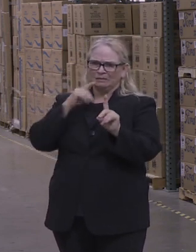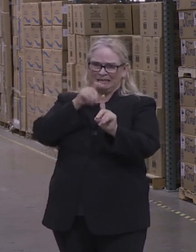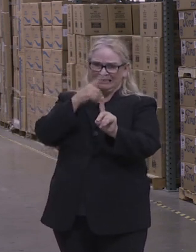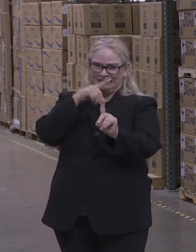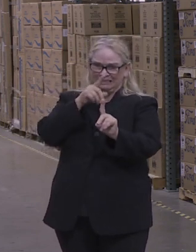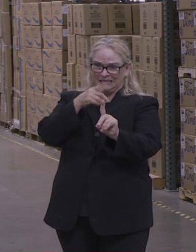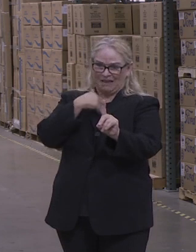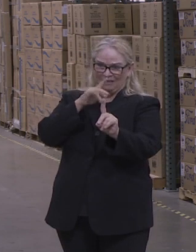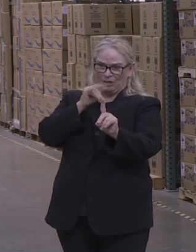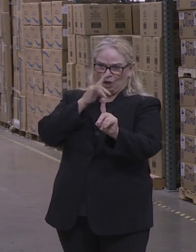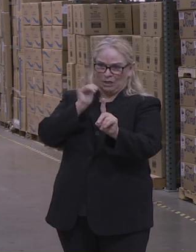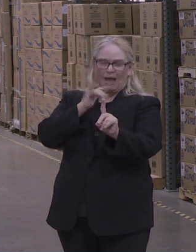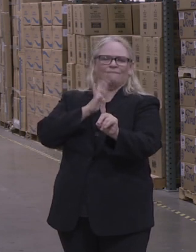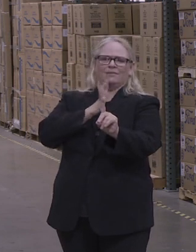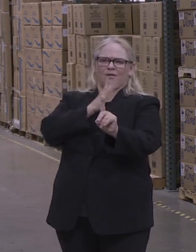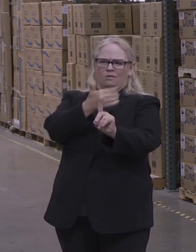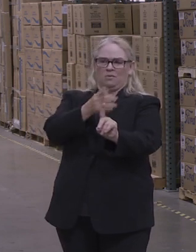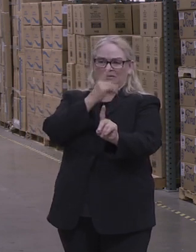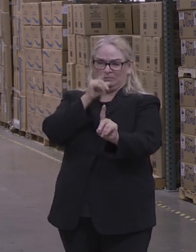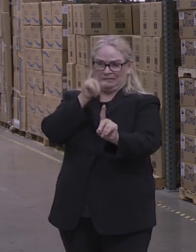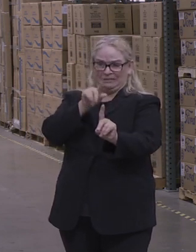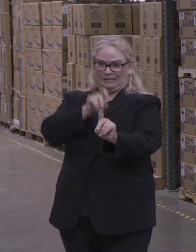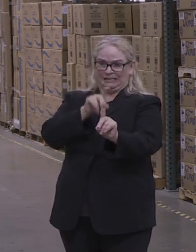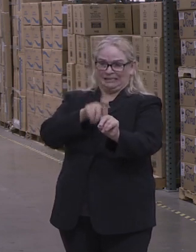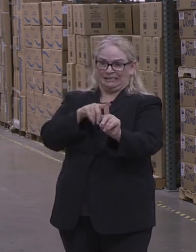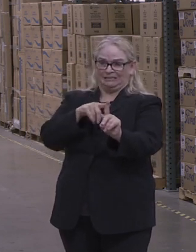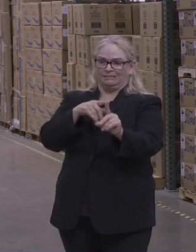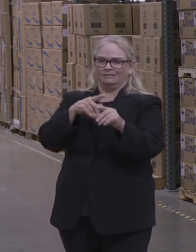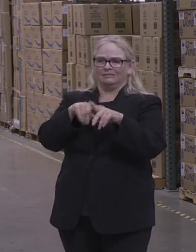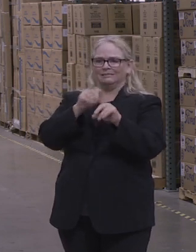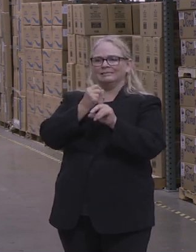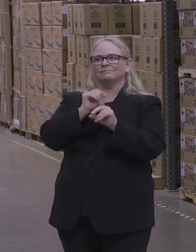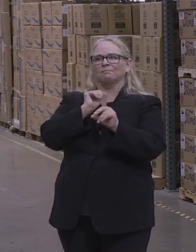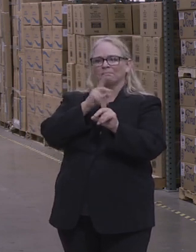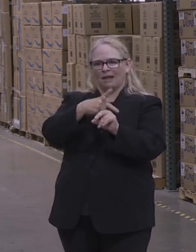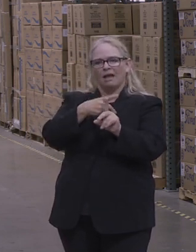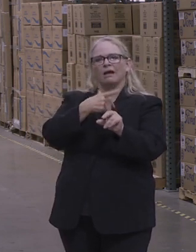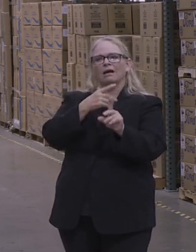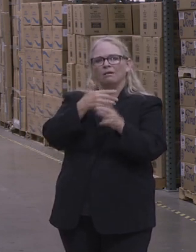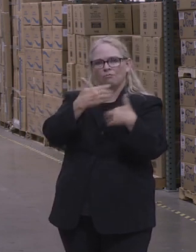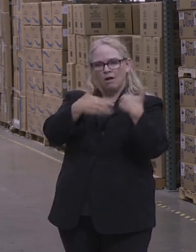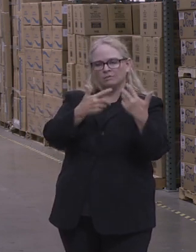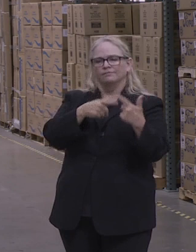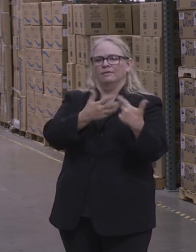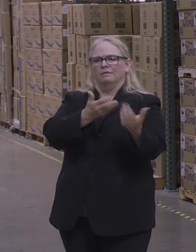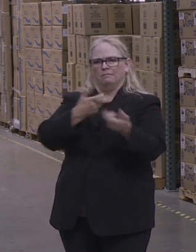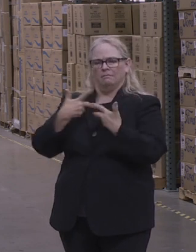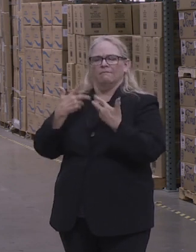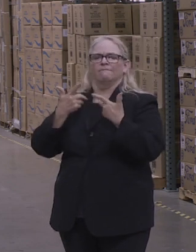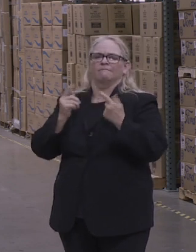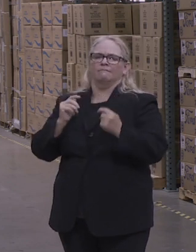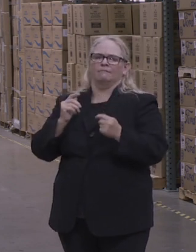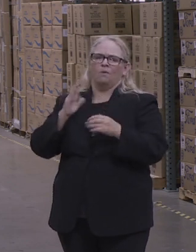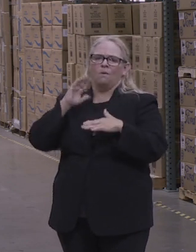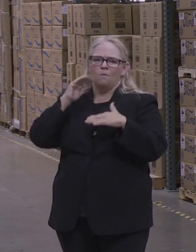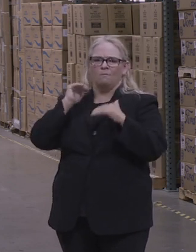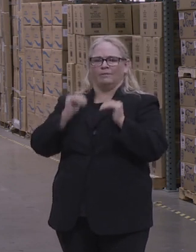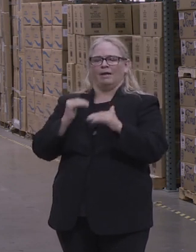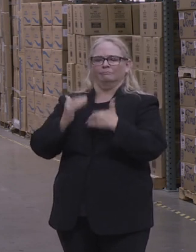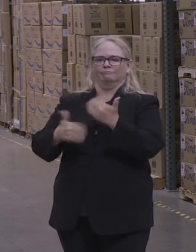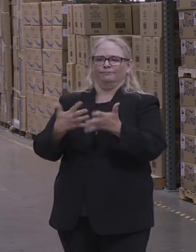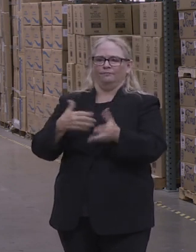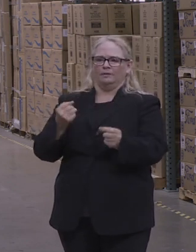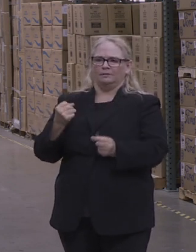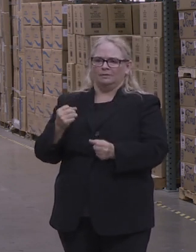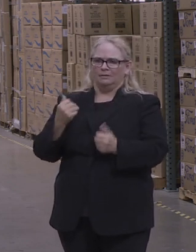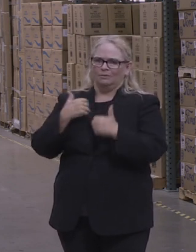the key points of focus of our testing task force, is matching up where those tests are collected with the